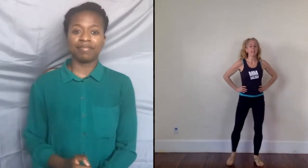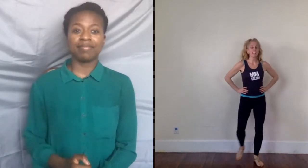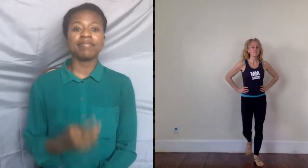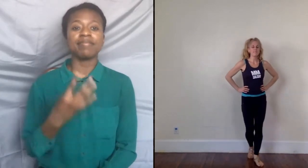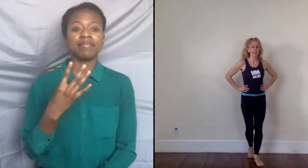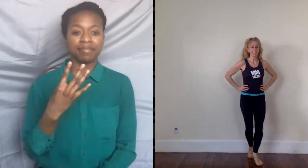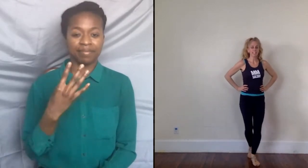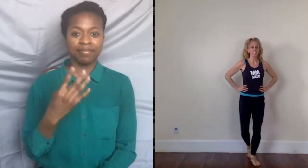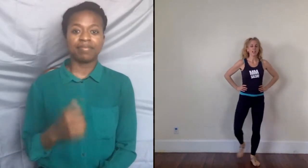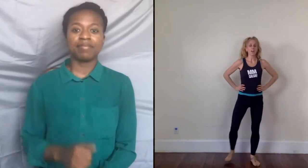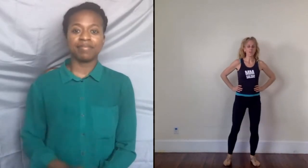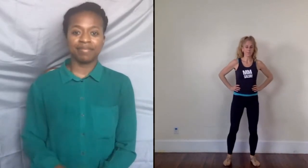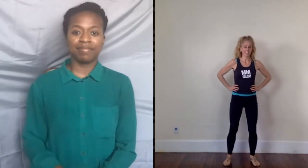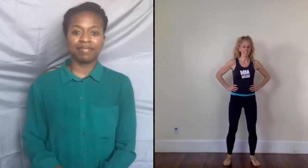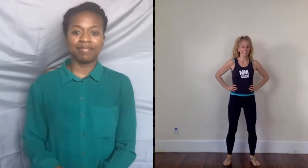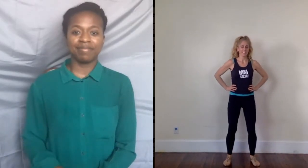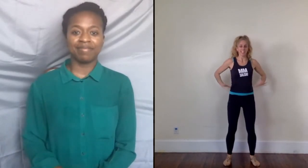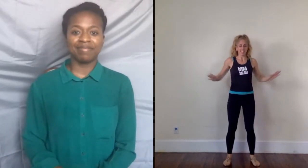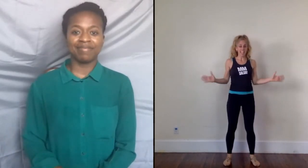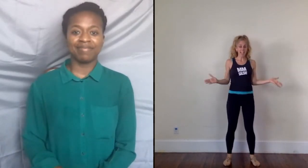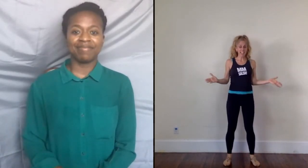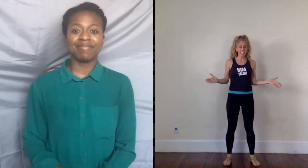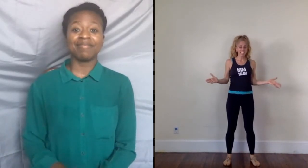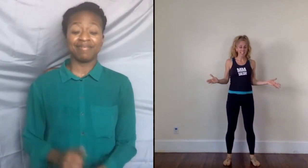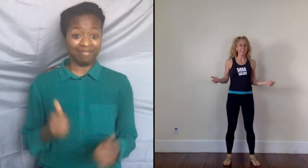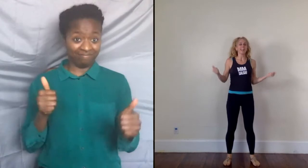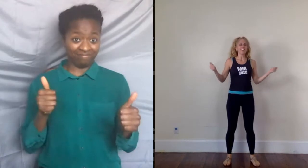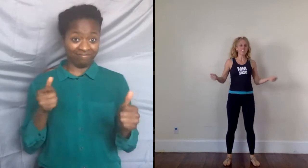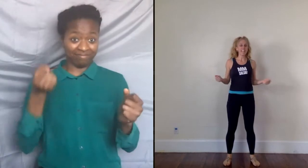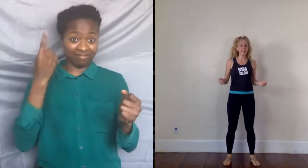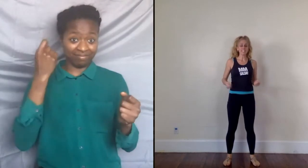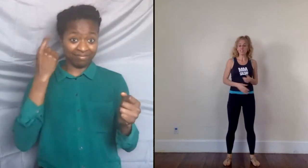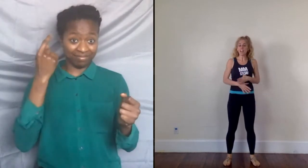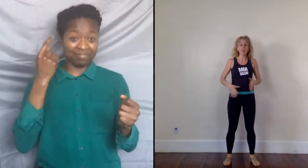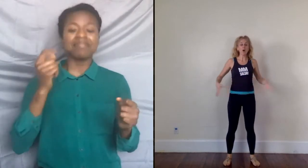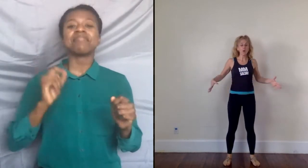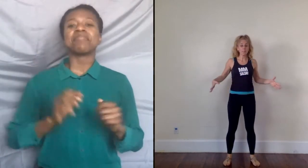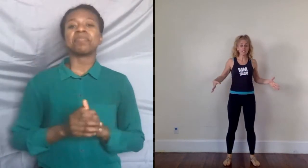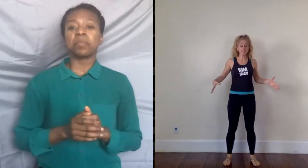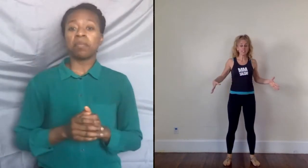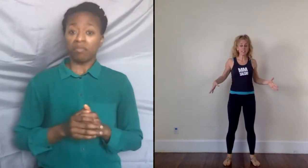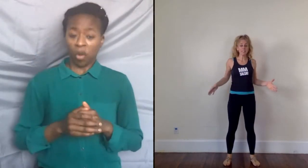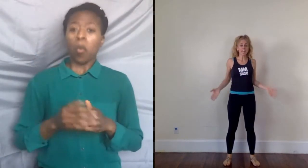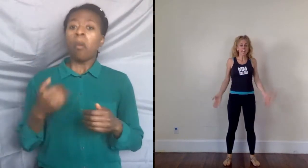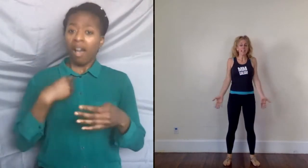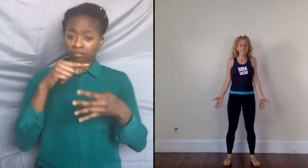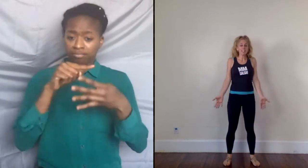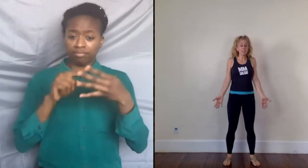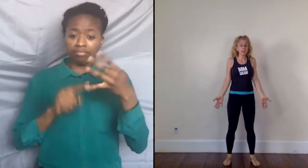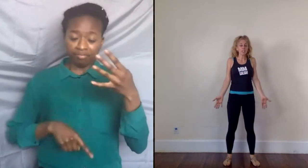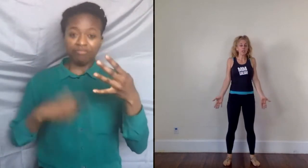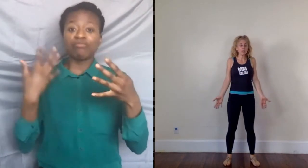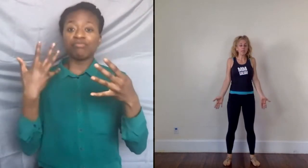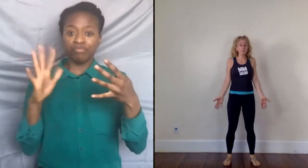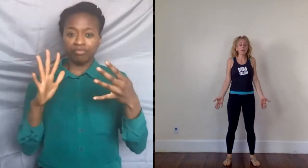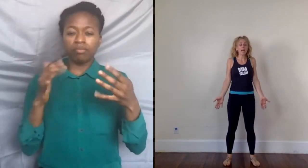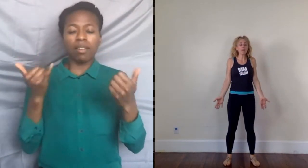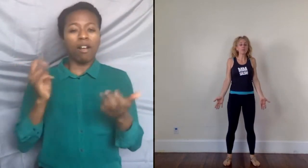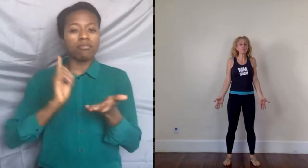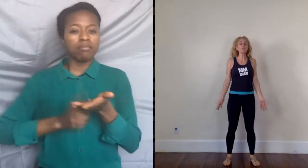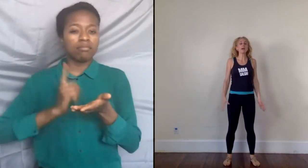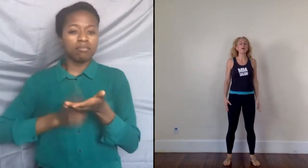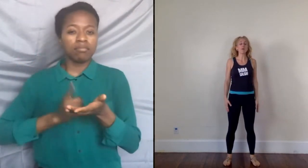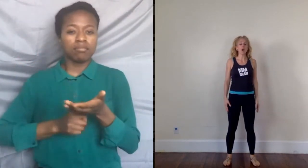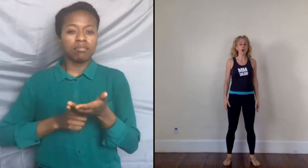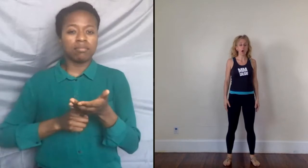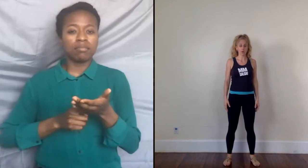open, and back. Yeah? Okay, so we have a whole bunch of steps. Now let's talk a little bit about how